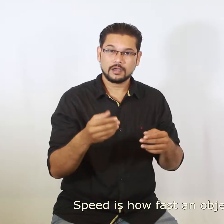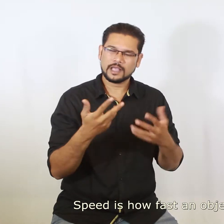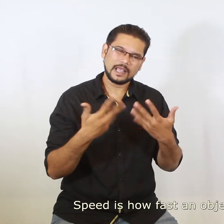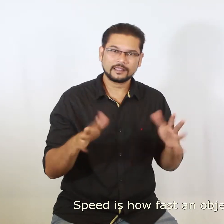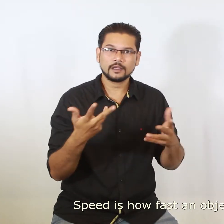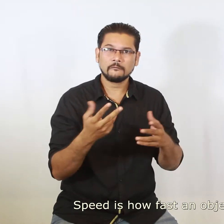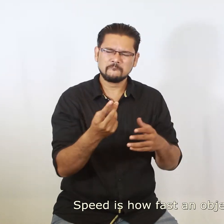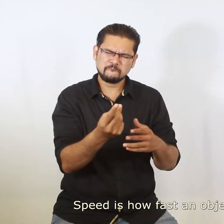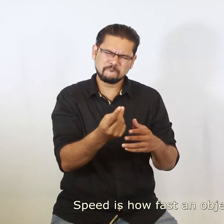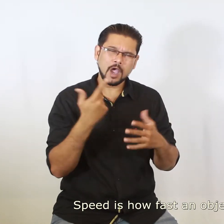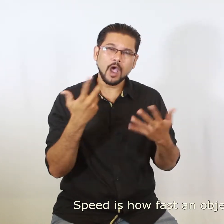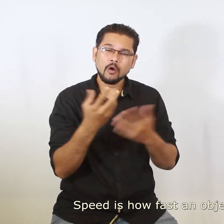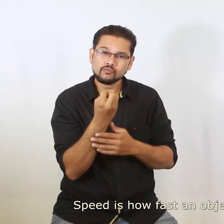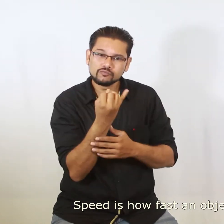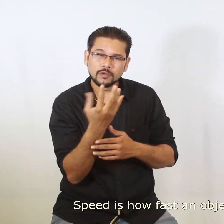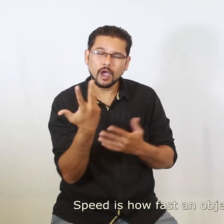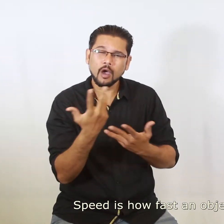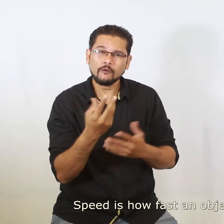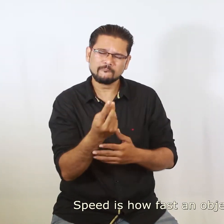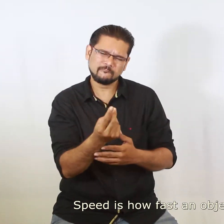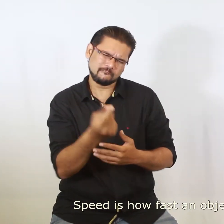Speed is how fast an object is moving.